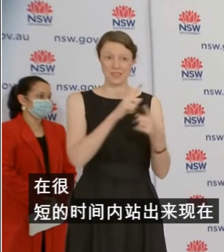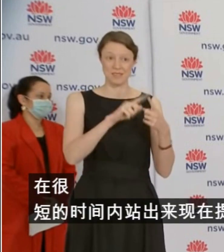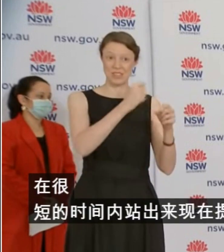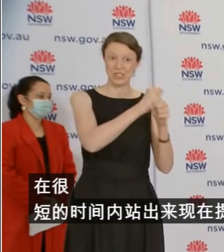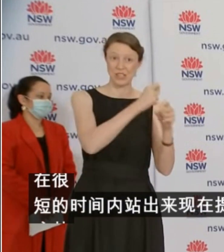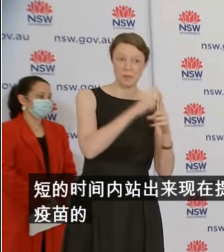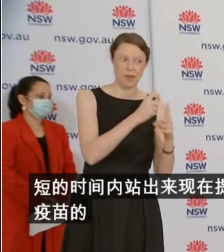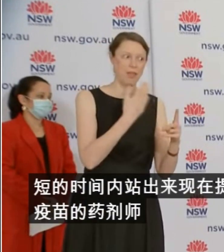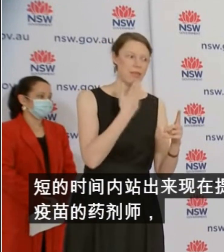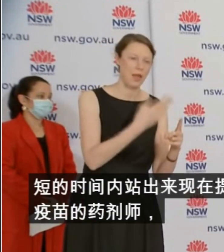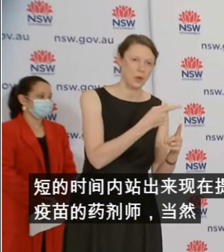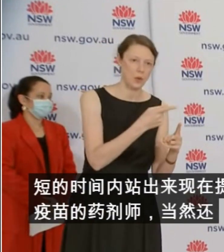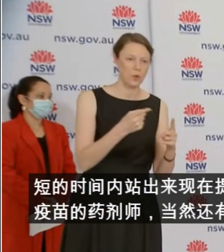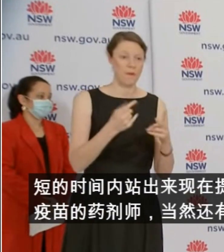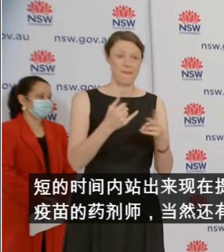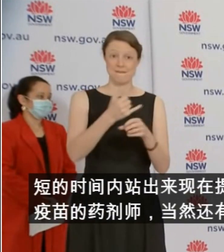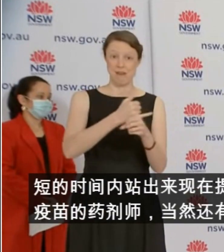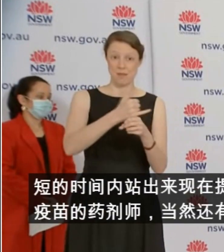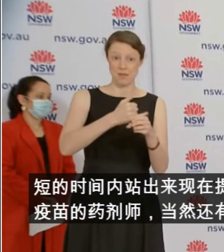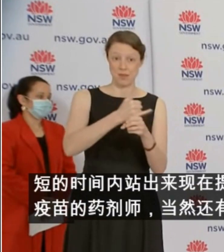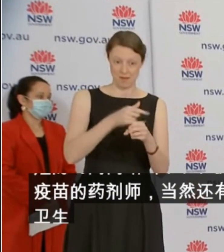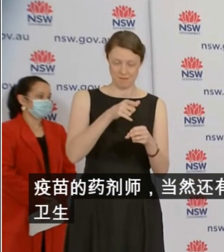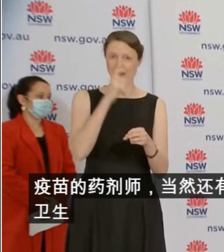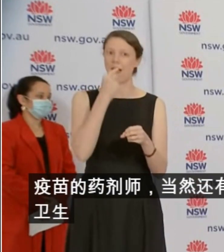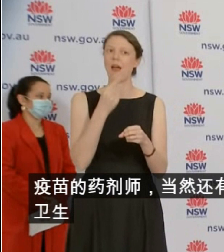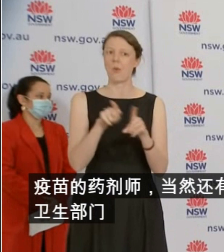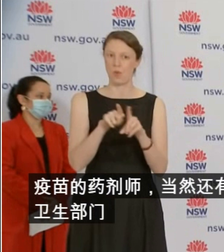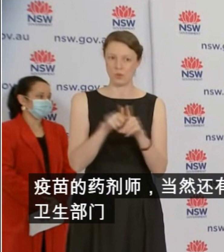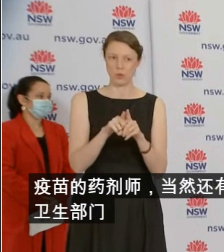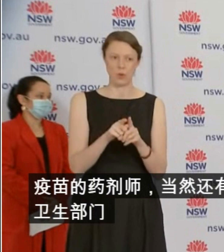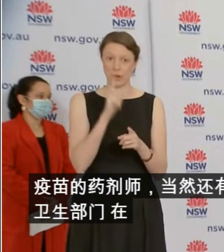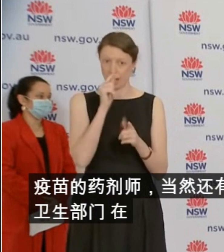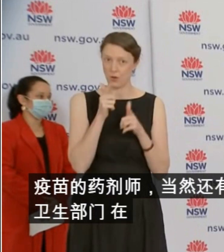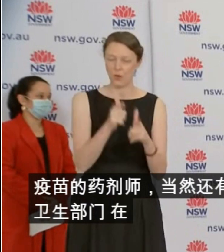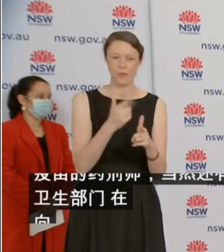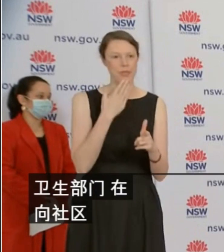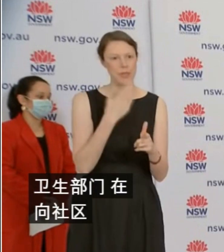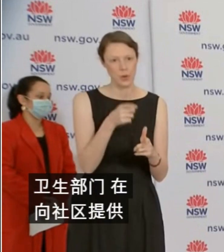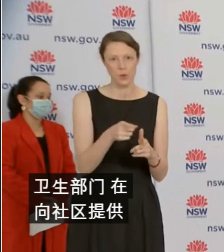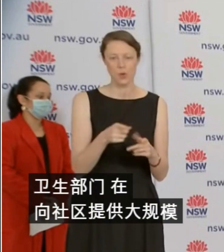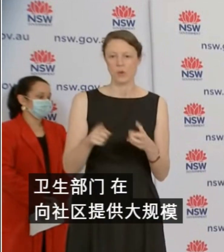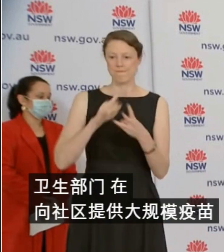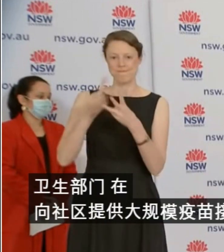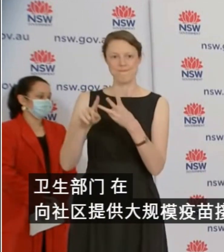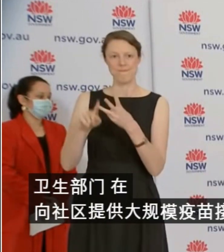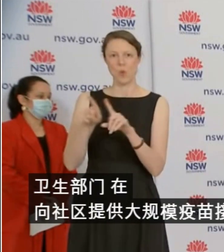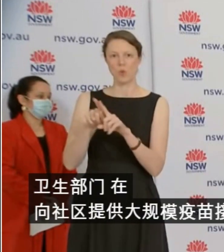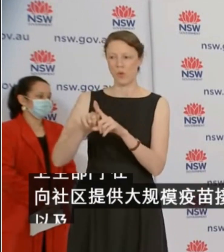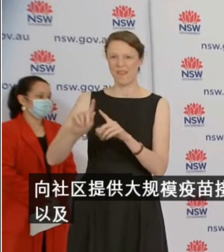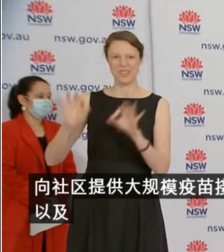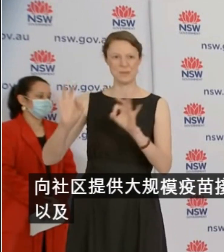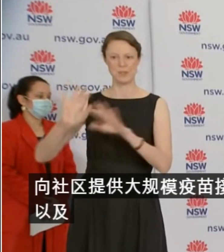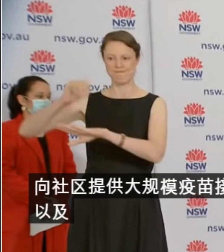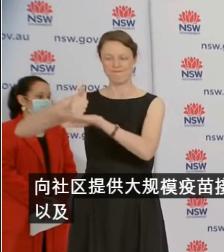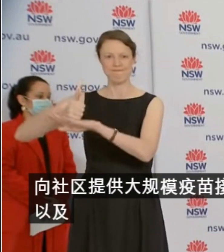time and now providing vaccine. And of course, New South Wales Health, who has been outstanding in providing those mass vaccination hubs,